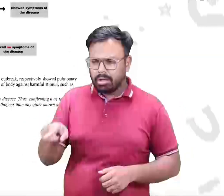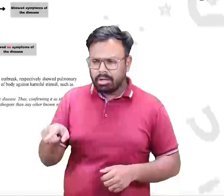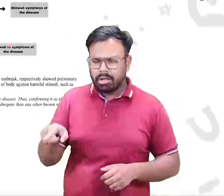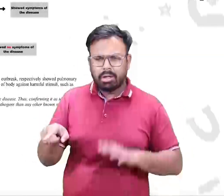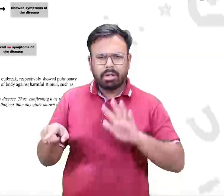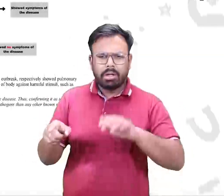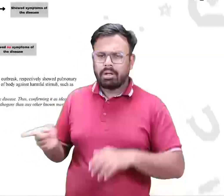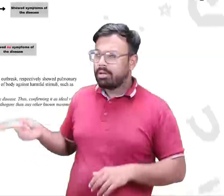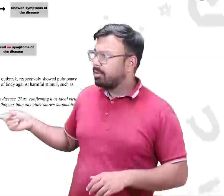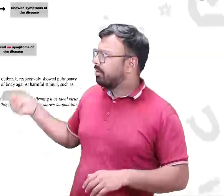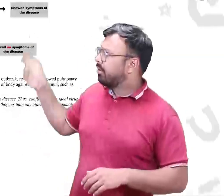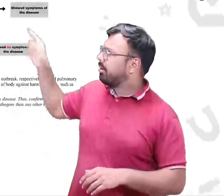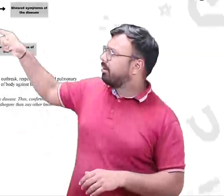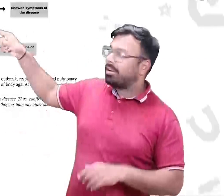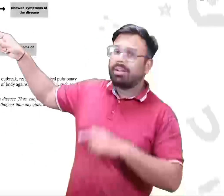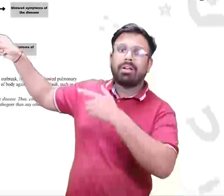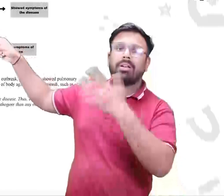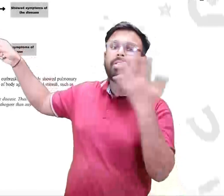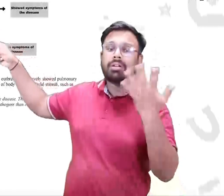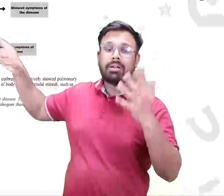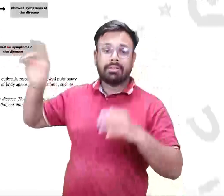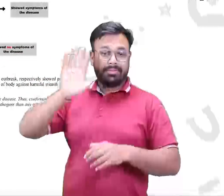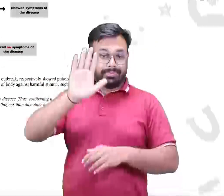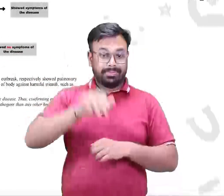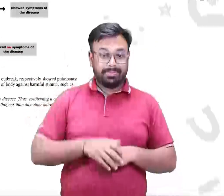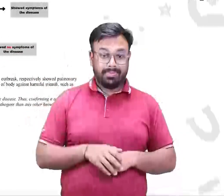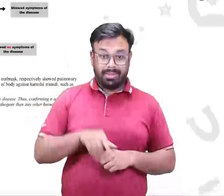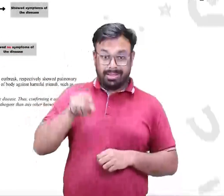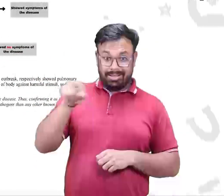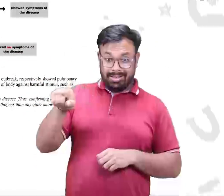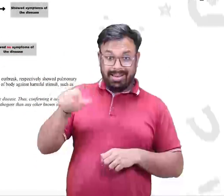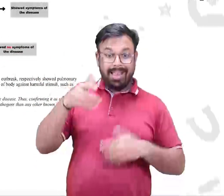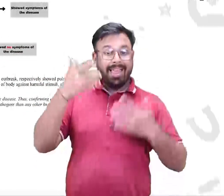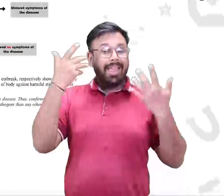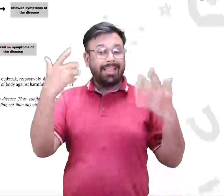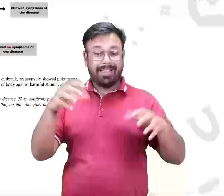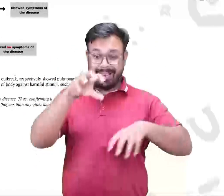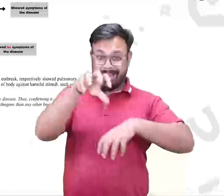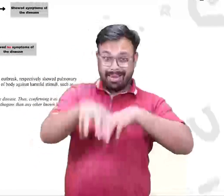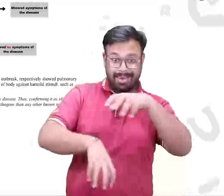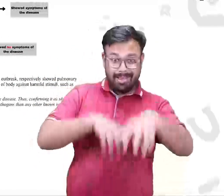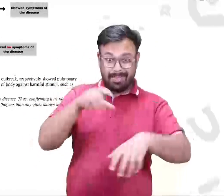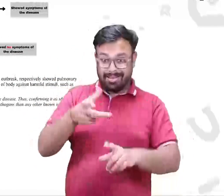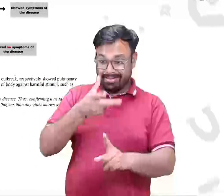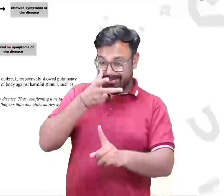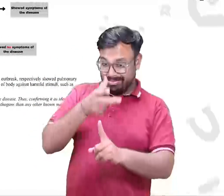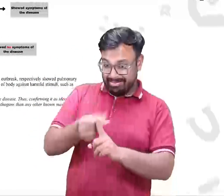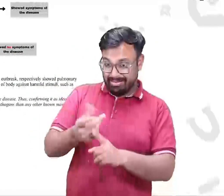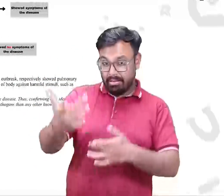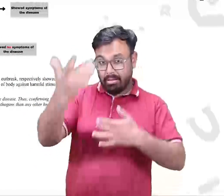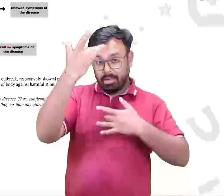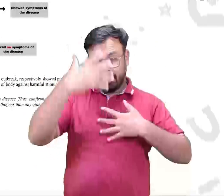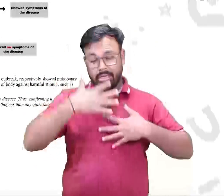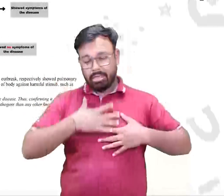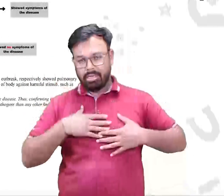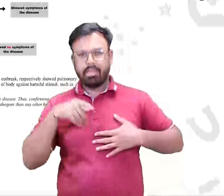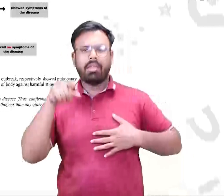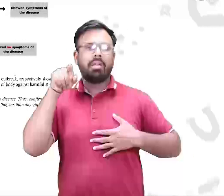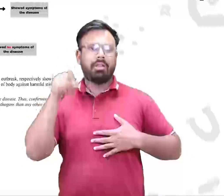Intermediate hosts such as civet and pangolins responsible for